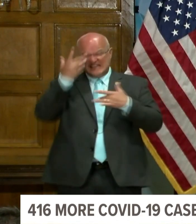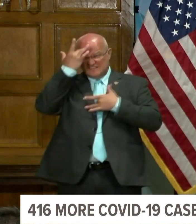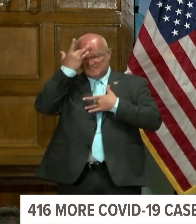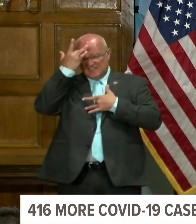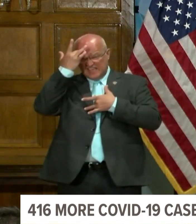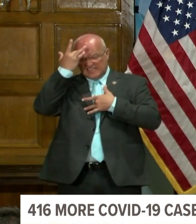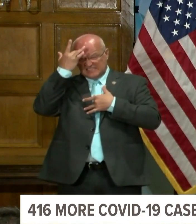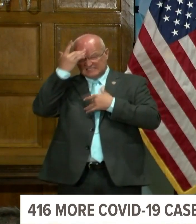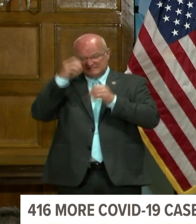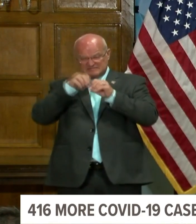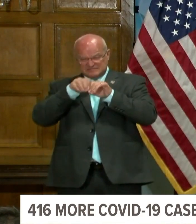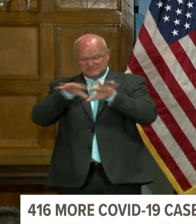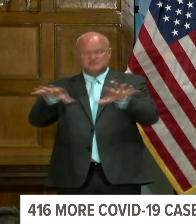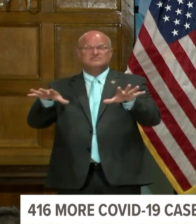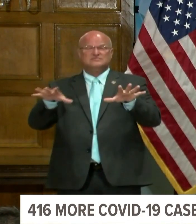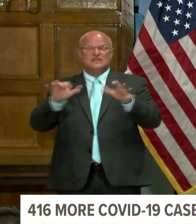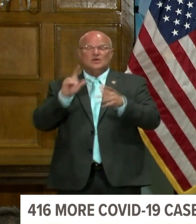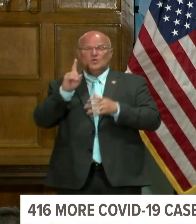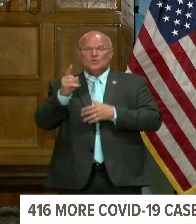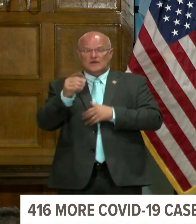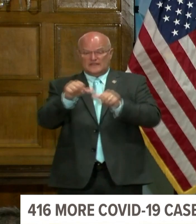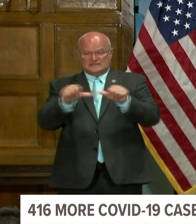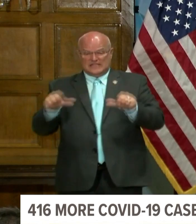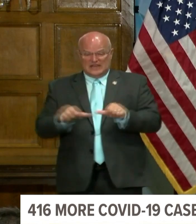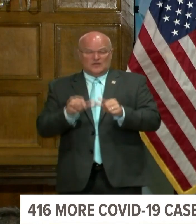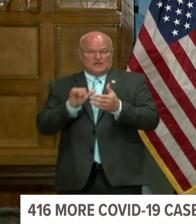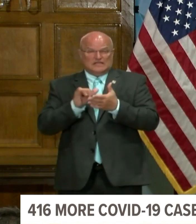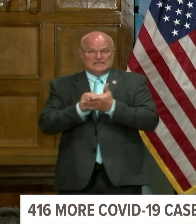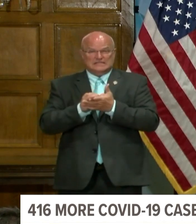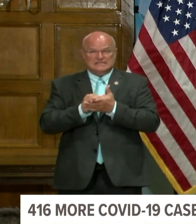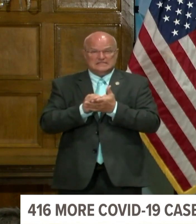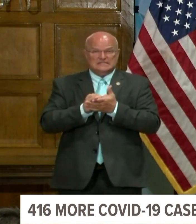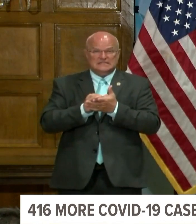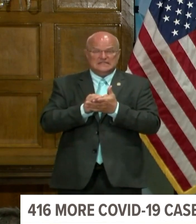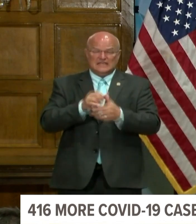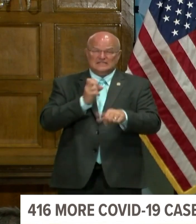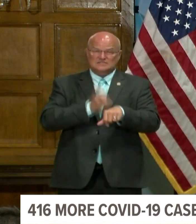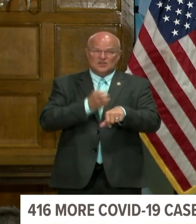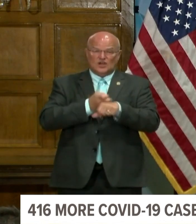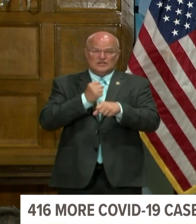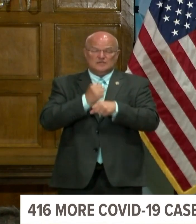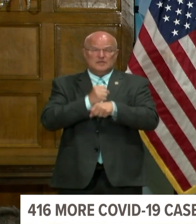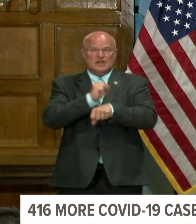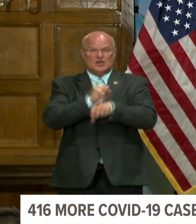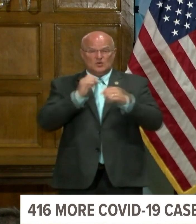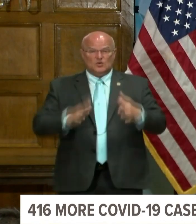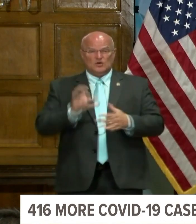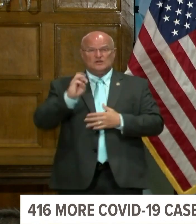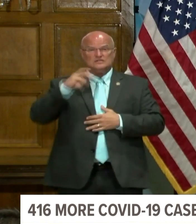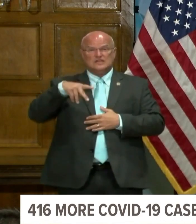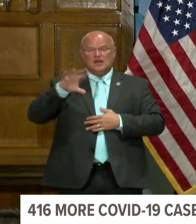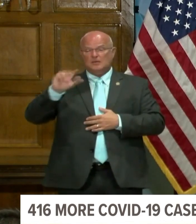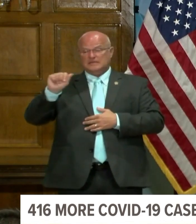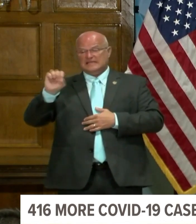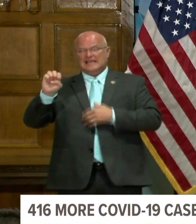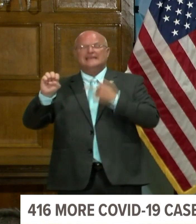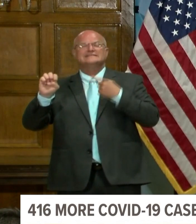infectious diseases is one of those areas that it is hard to make a workers' comp case